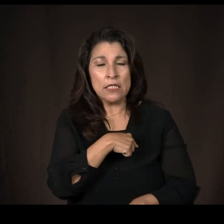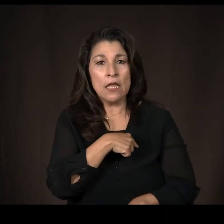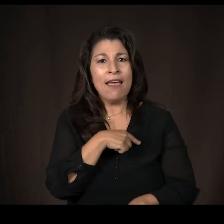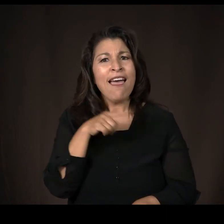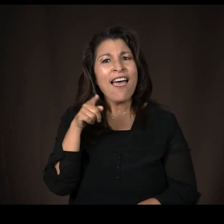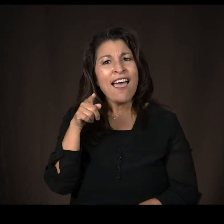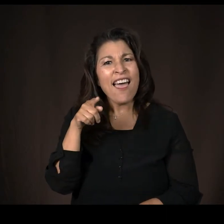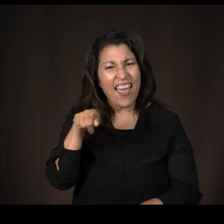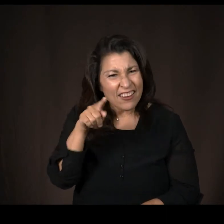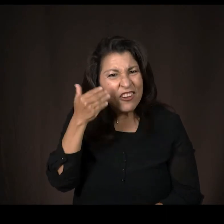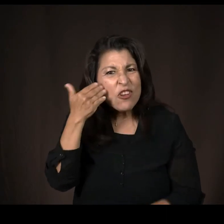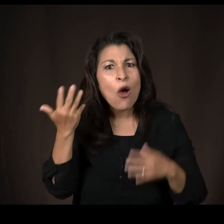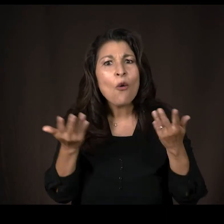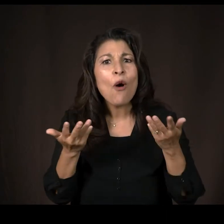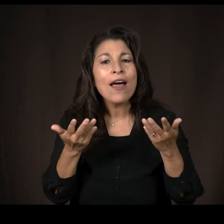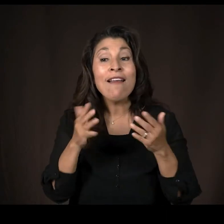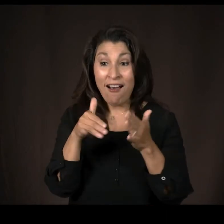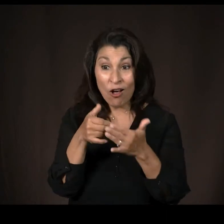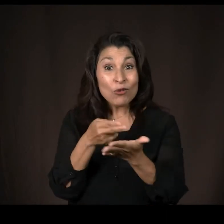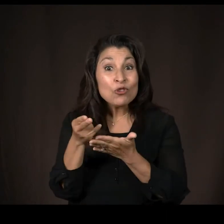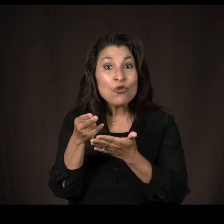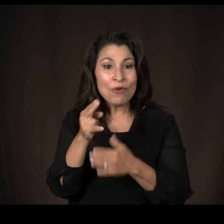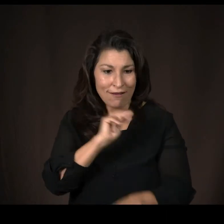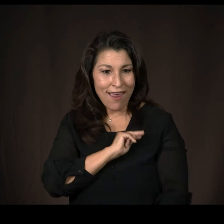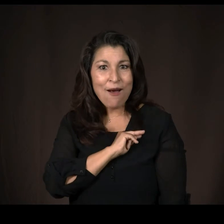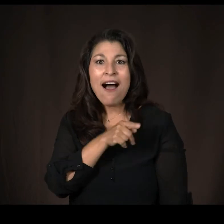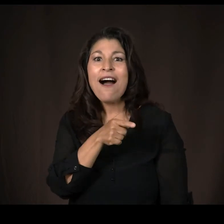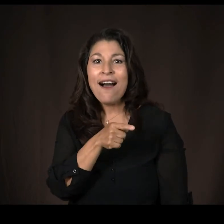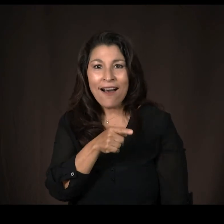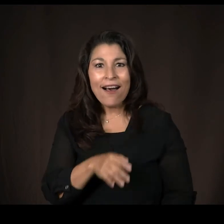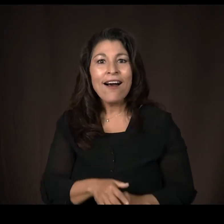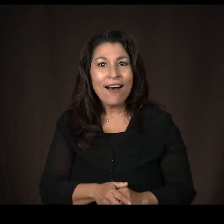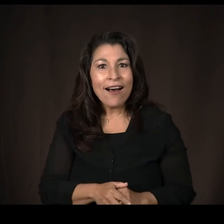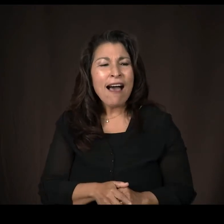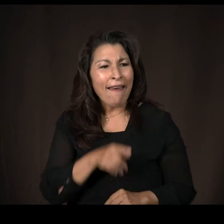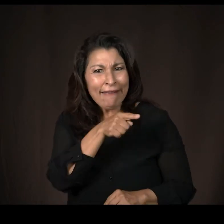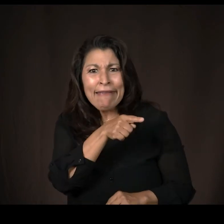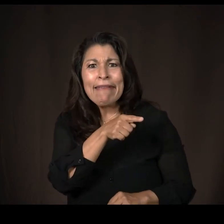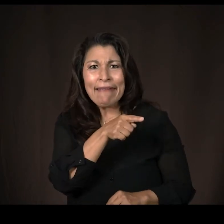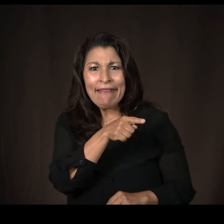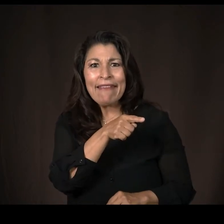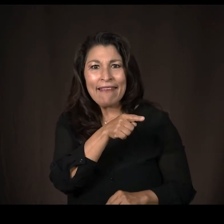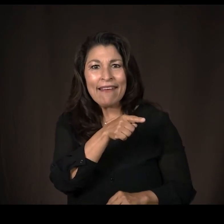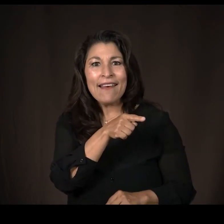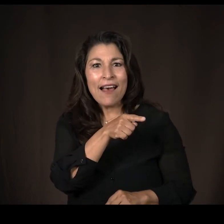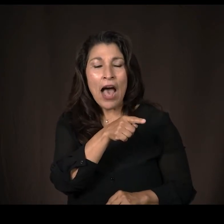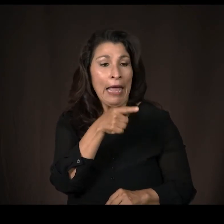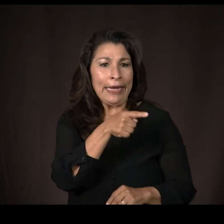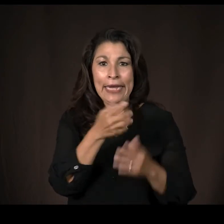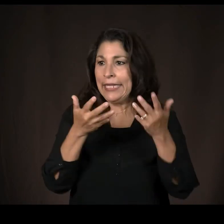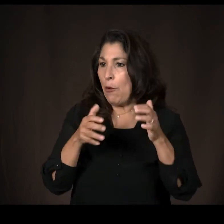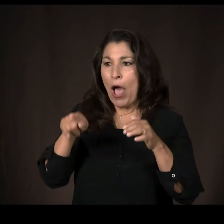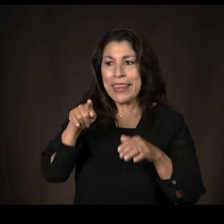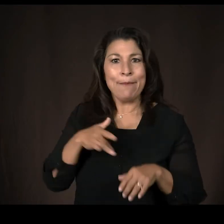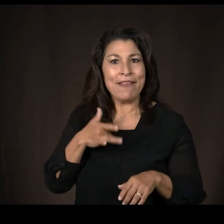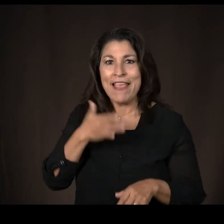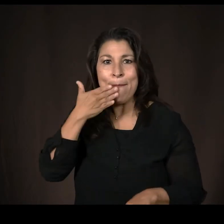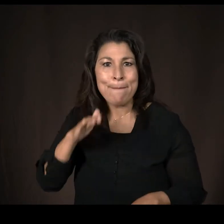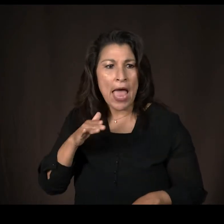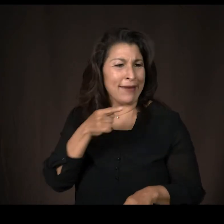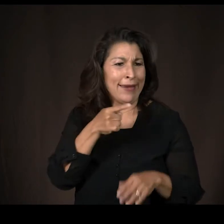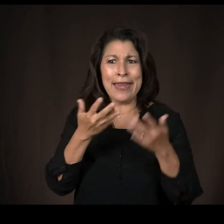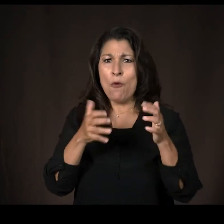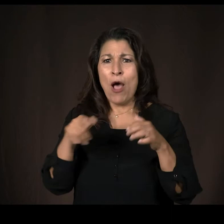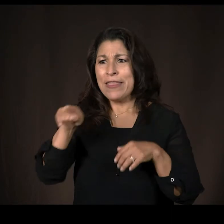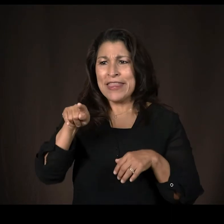And you know what? All of that was true of Nehemiah. He didn't want them to feel bad. He didn't